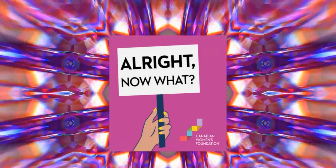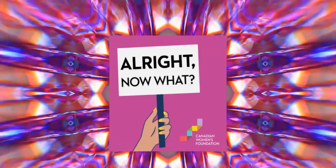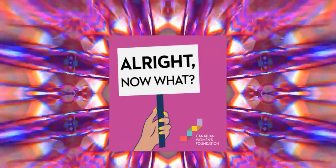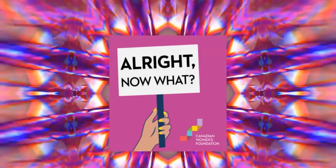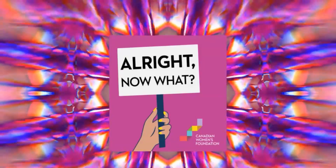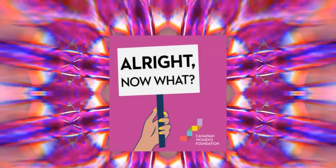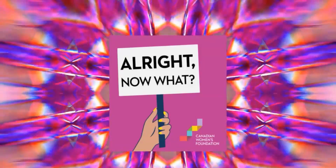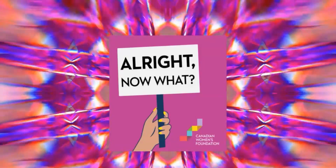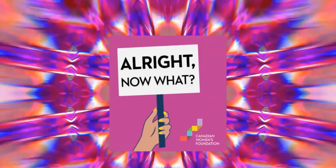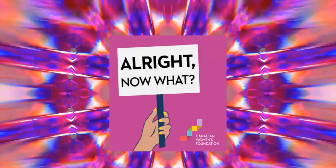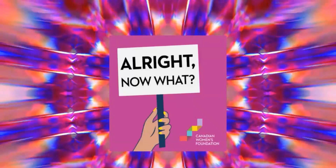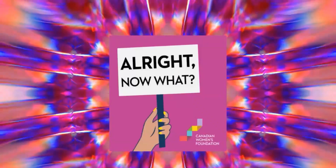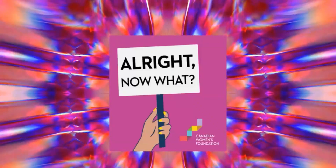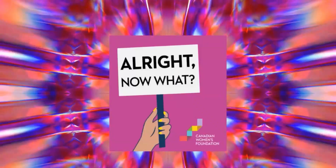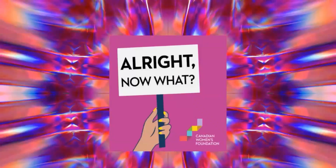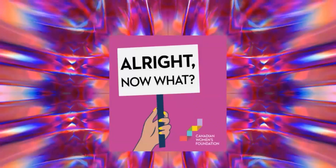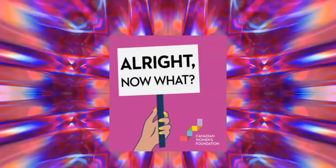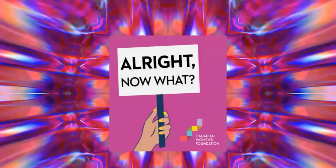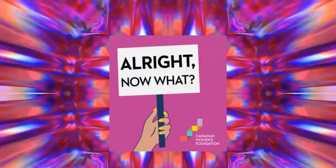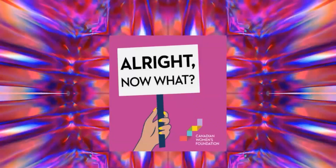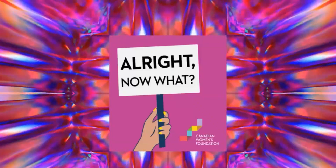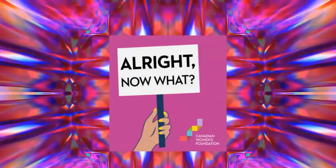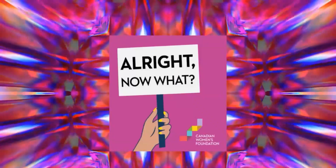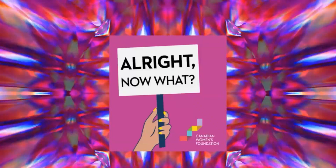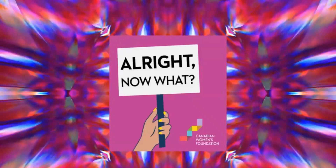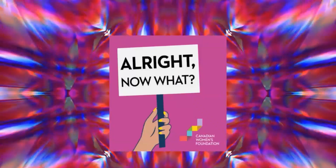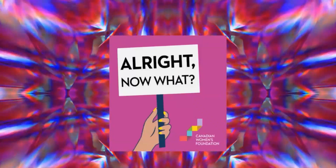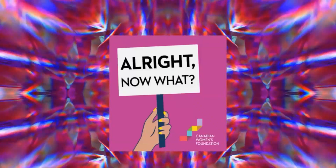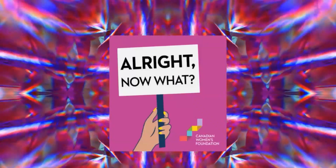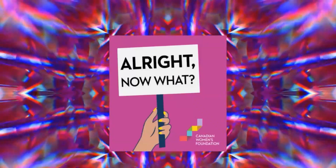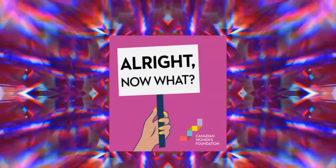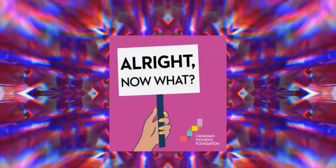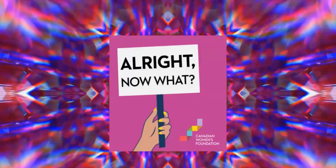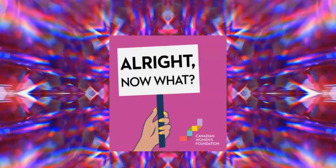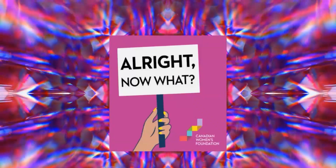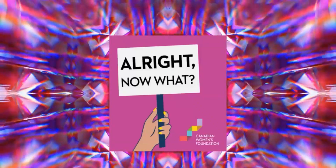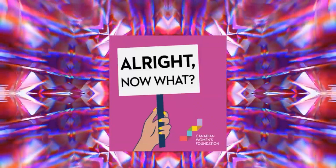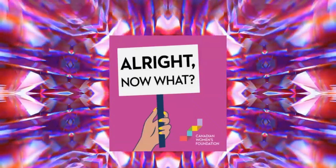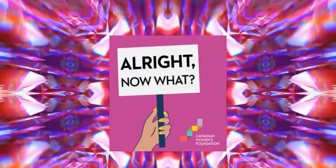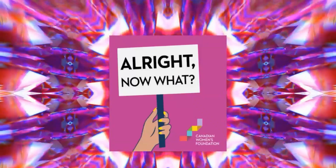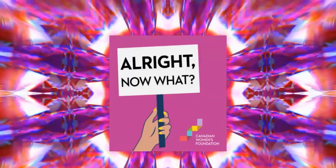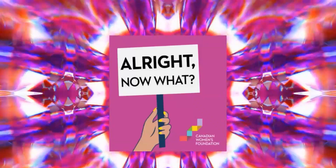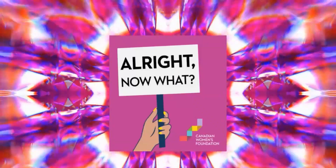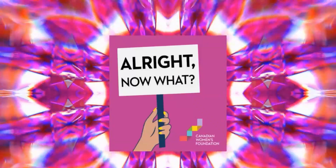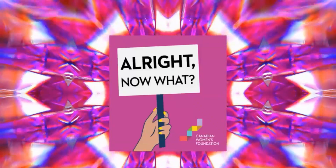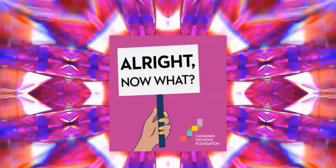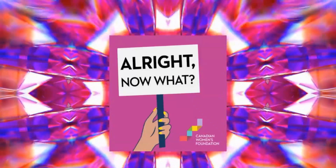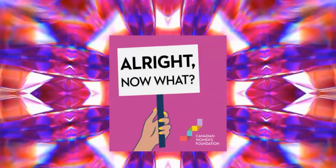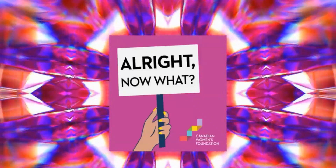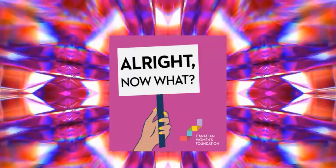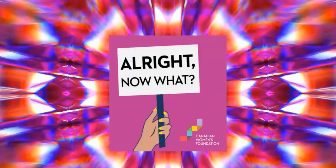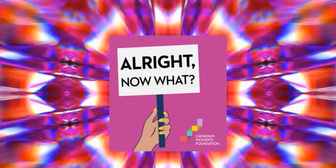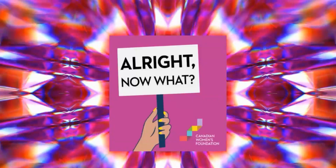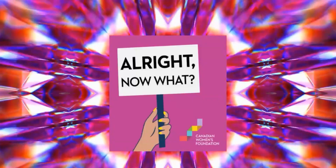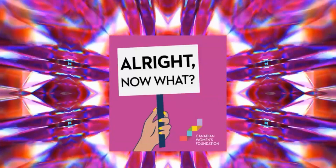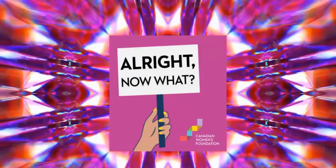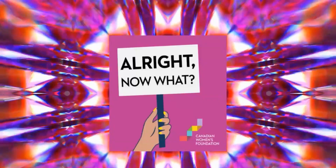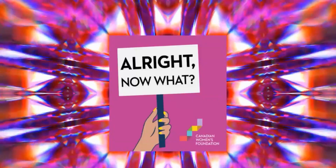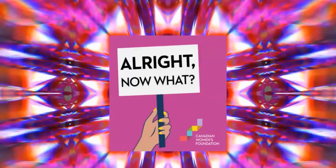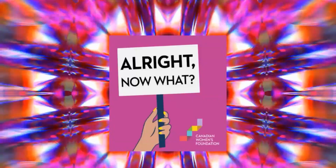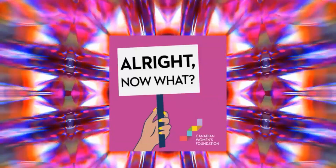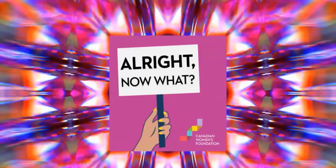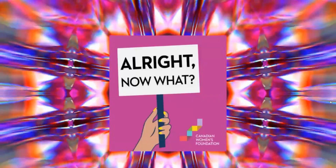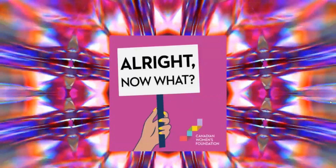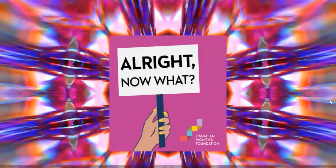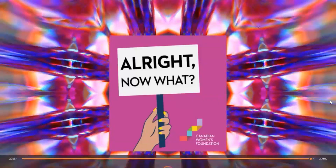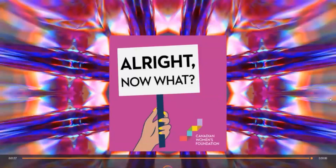them. Just a reminder that unfortunately, there is still so much work to be done to protect and to enhance women's